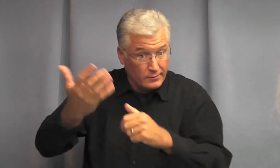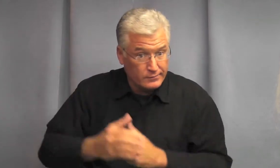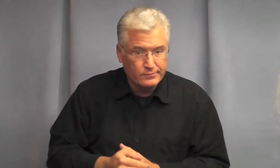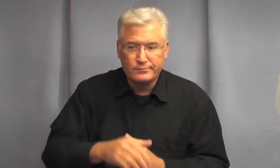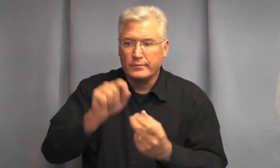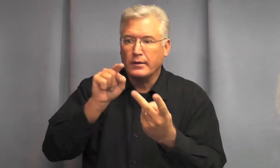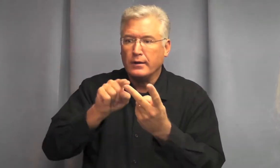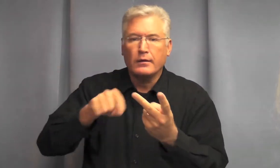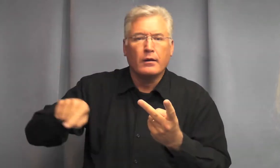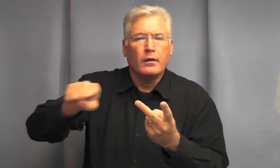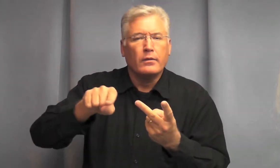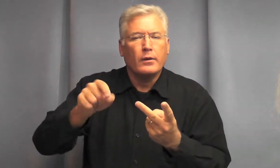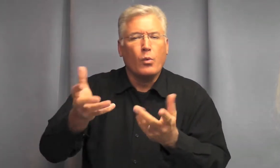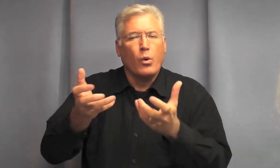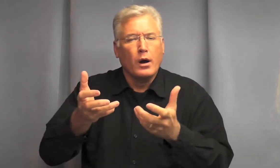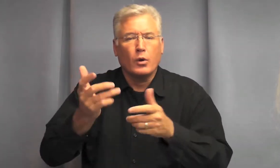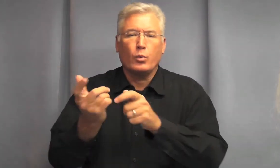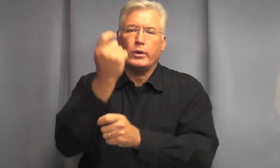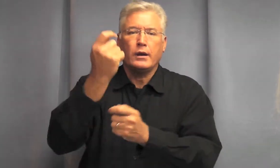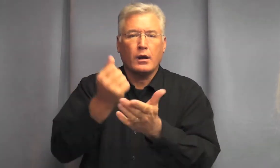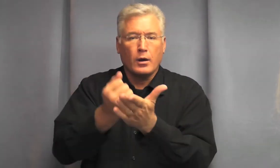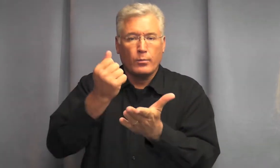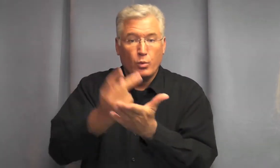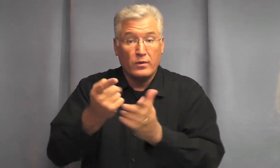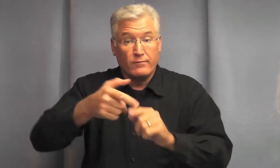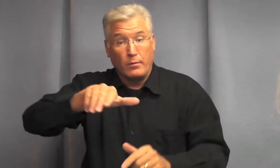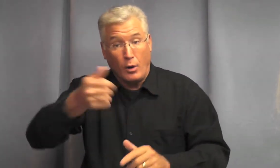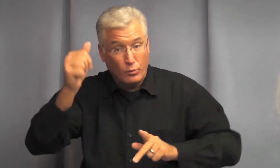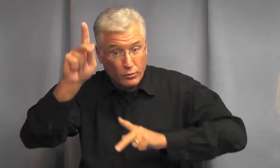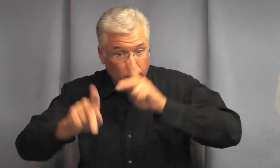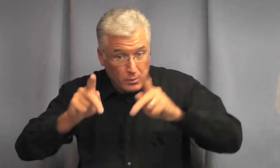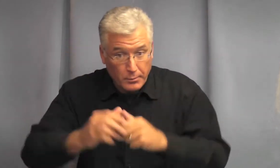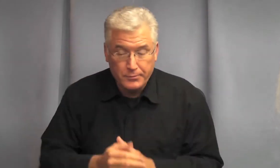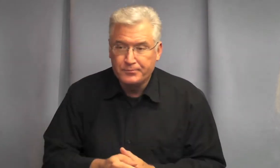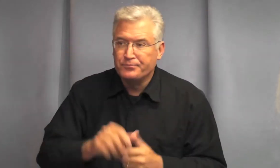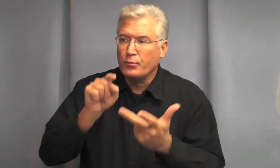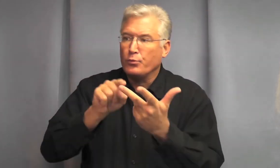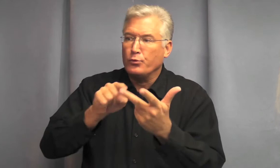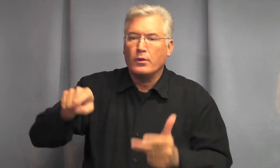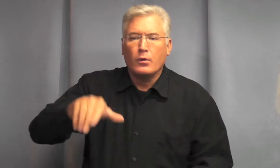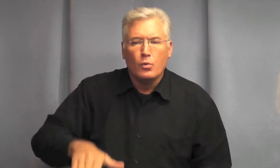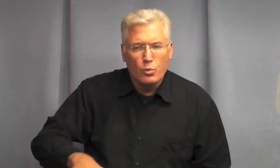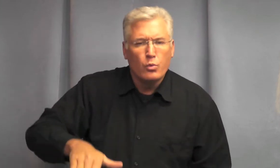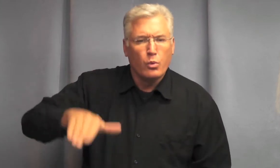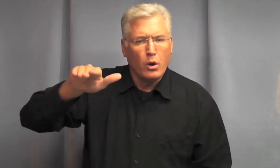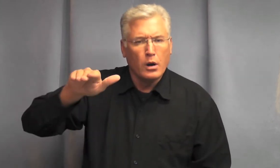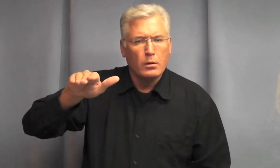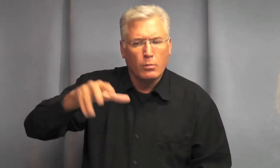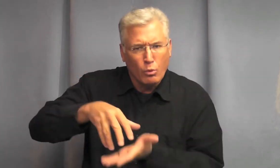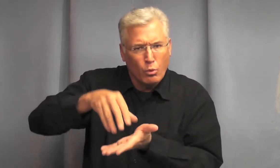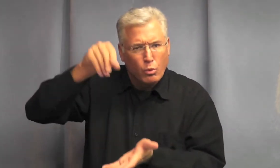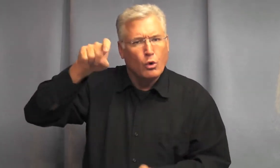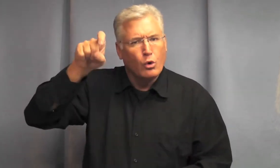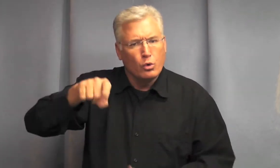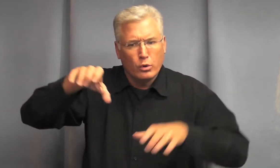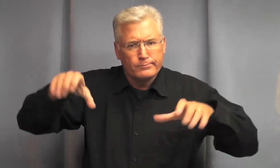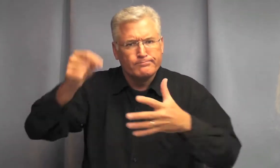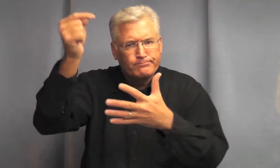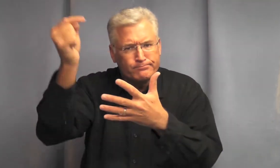because they want the approval of other people. It could be because that growing up just